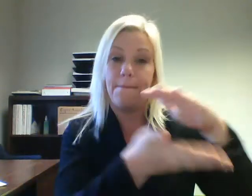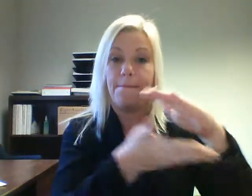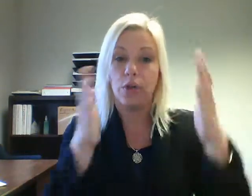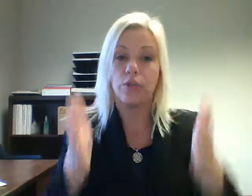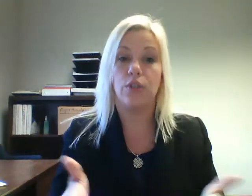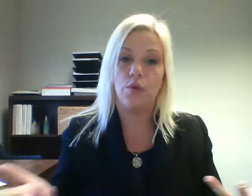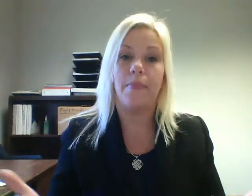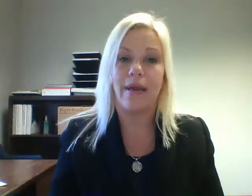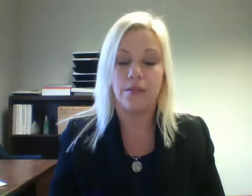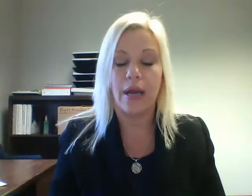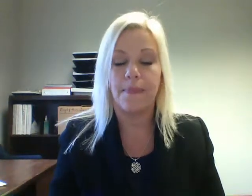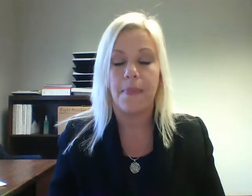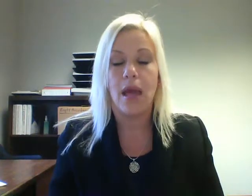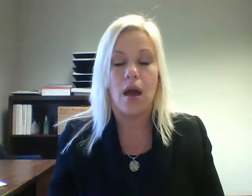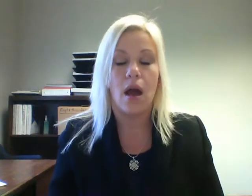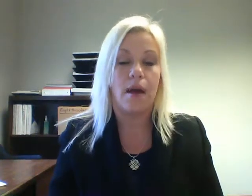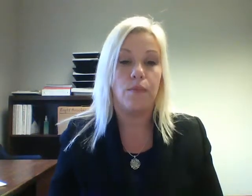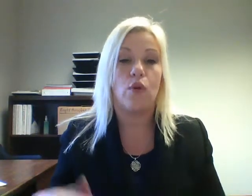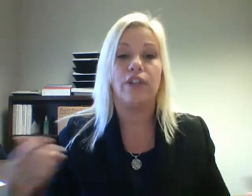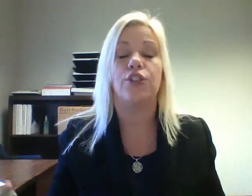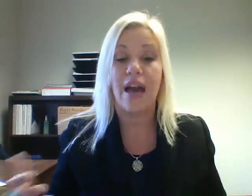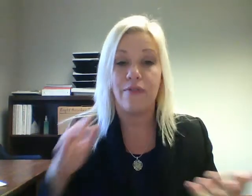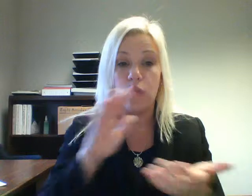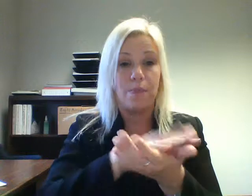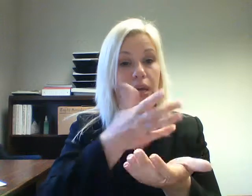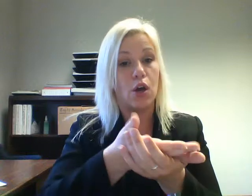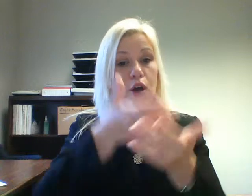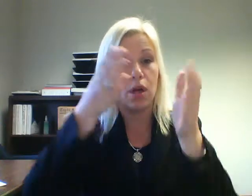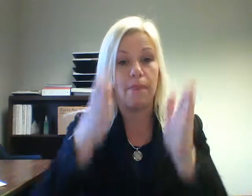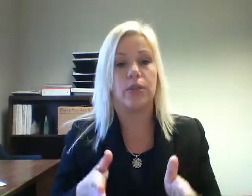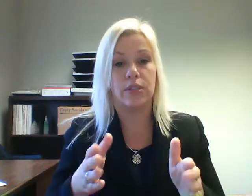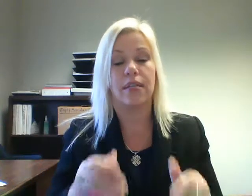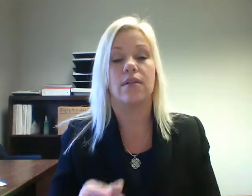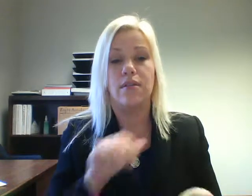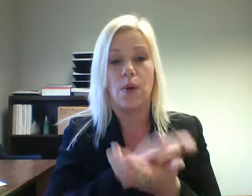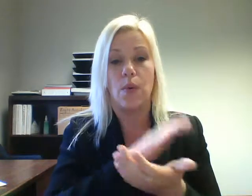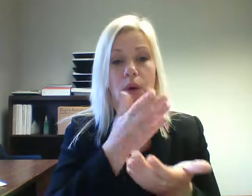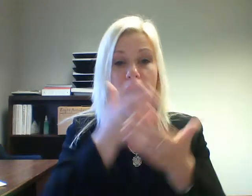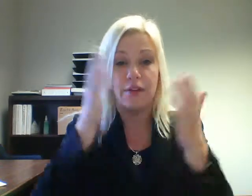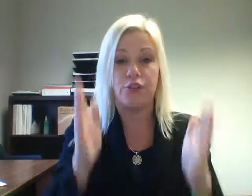person who bakes, right? Or a chef would be a cook person. So chef.